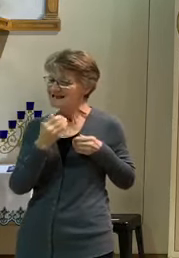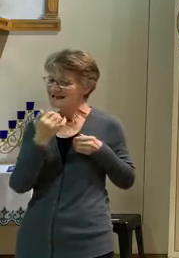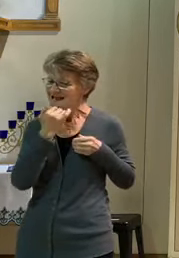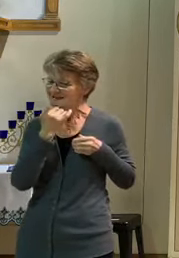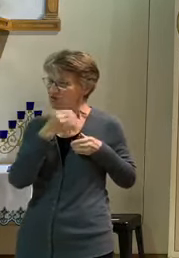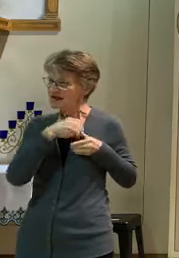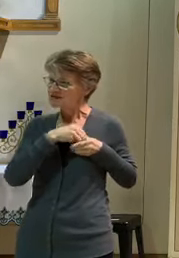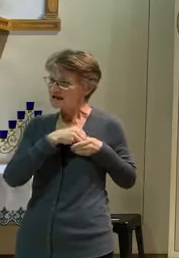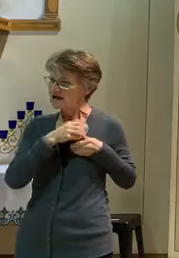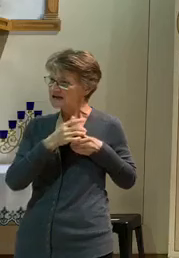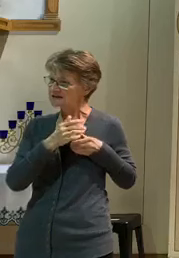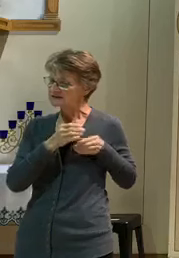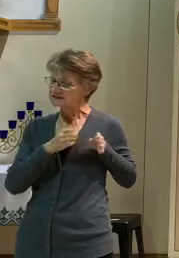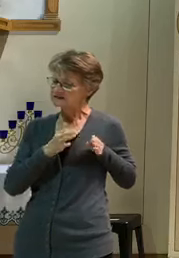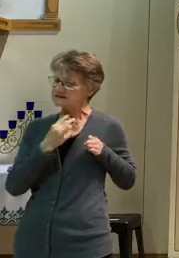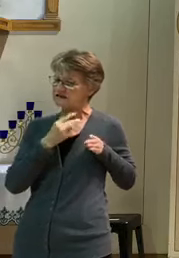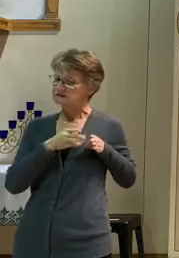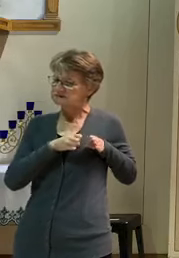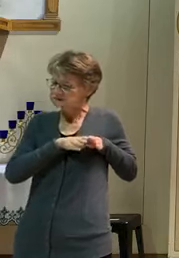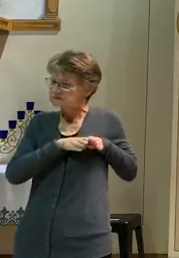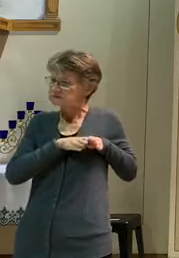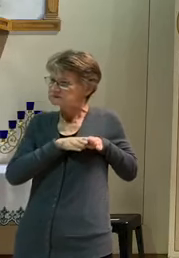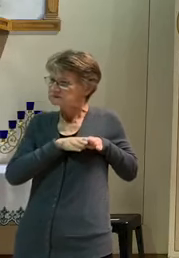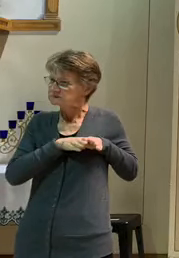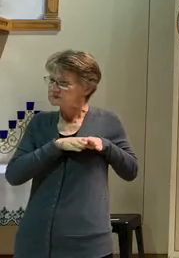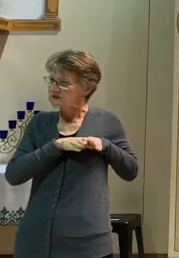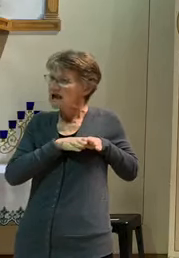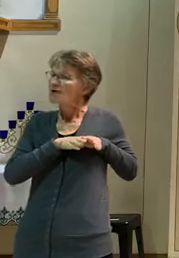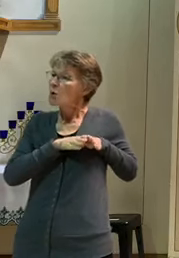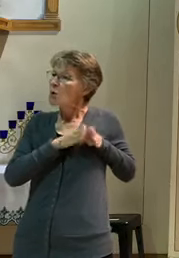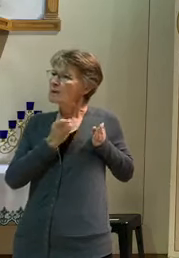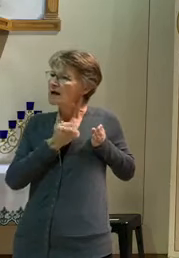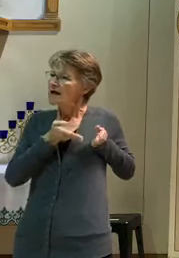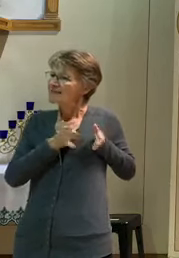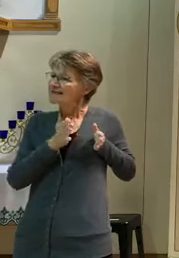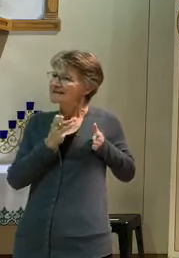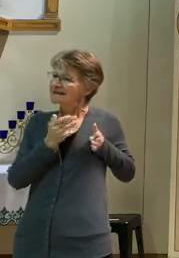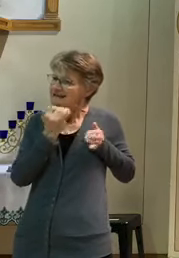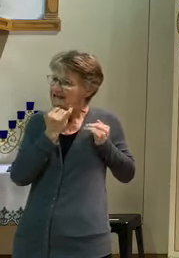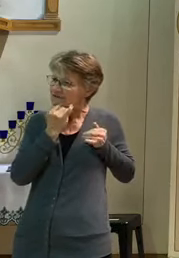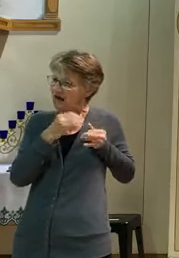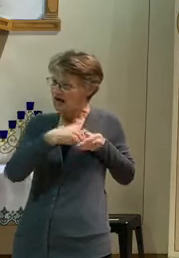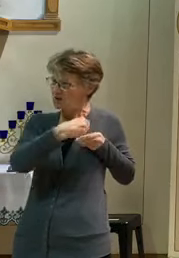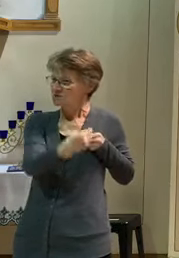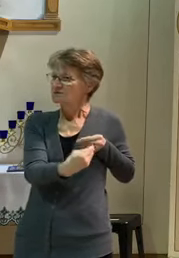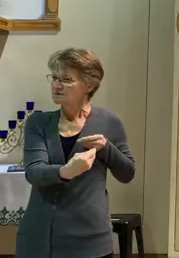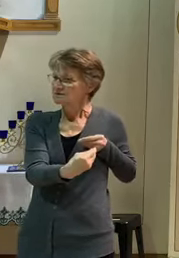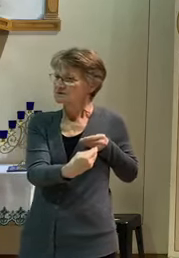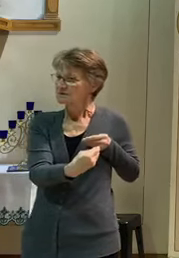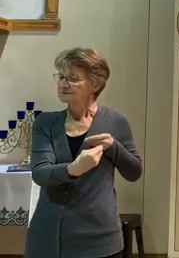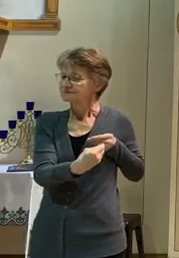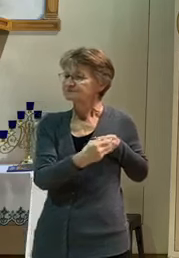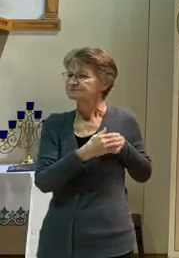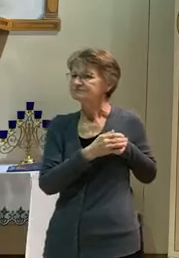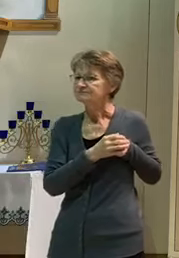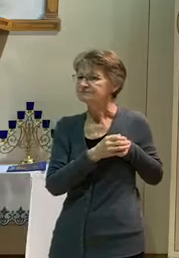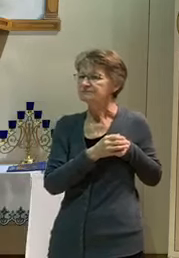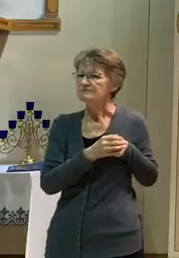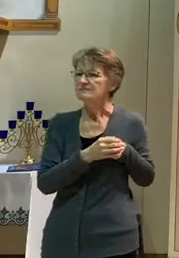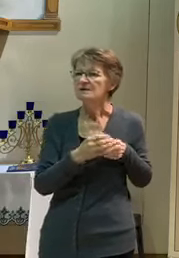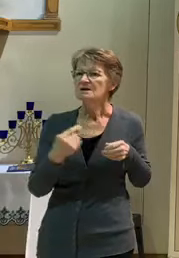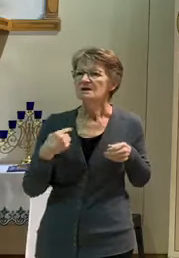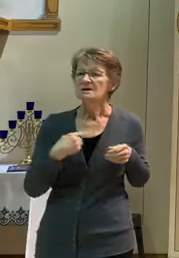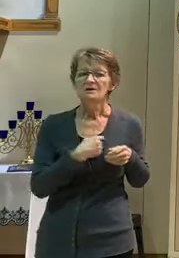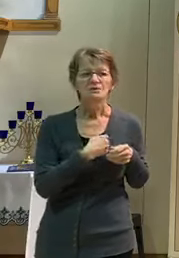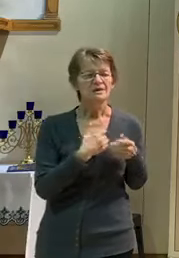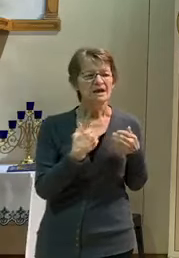that we have very interesting species in the world? There's something called the box jellyfish, and it's a